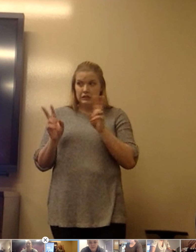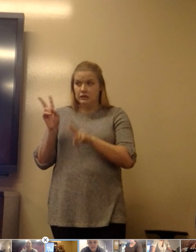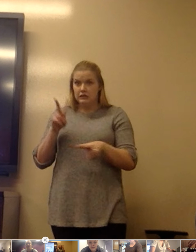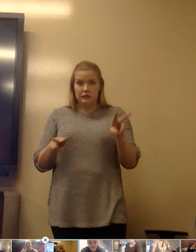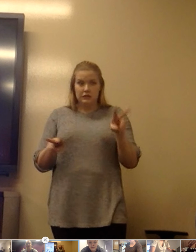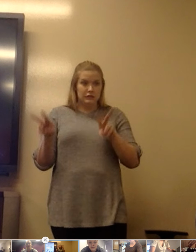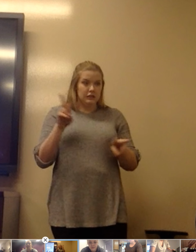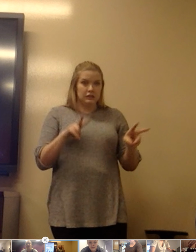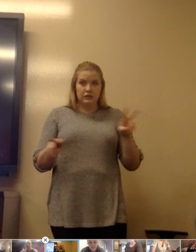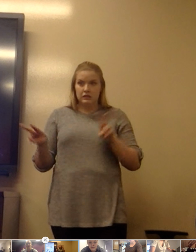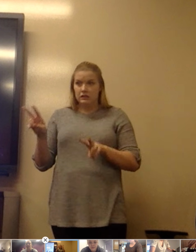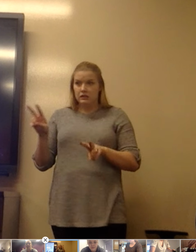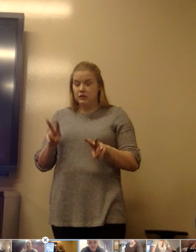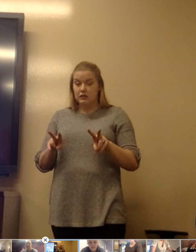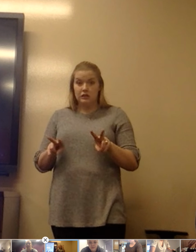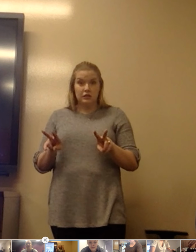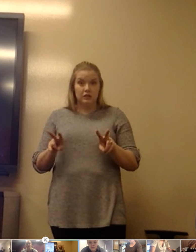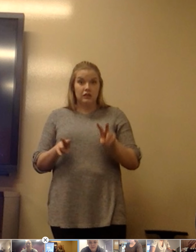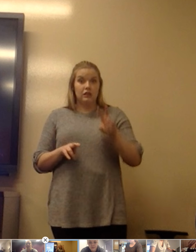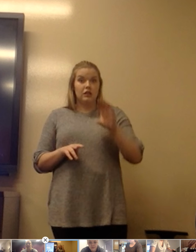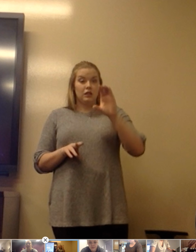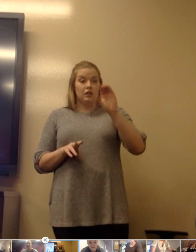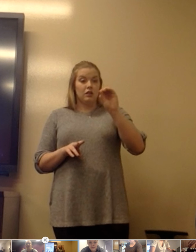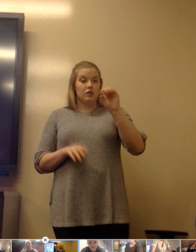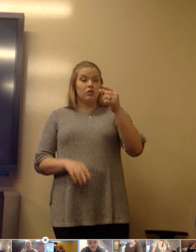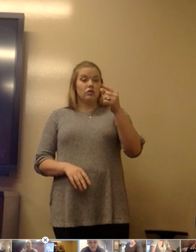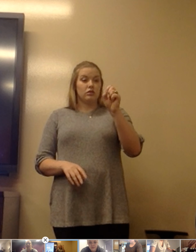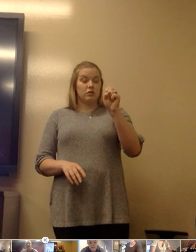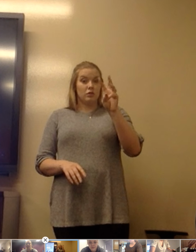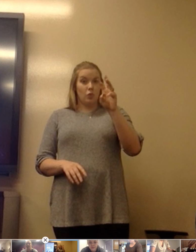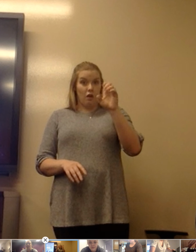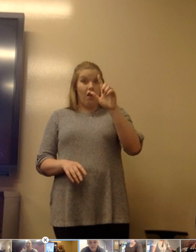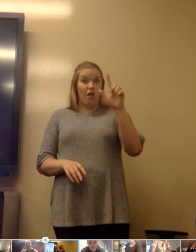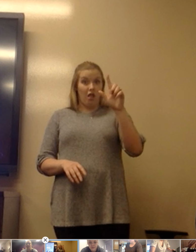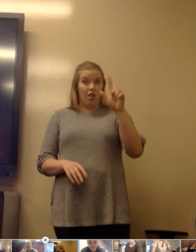So he went to England and he was, observing different areas.